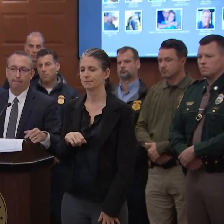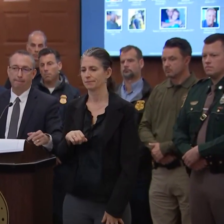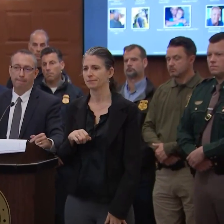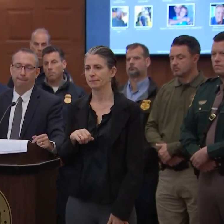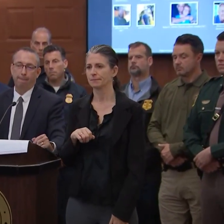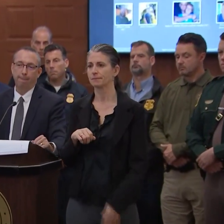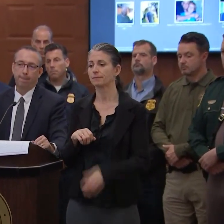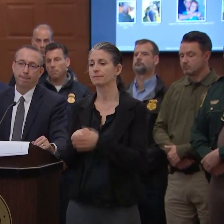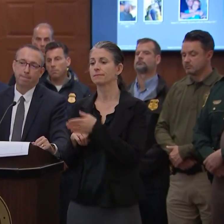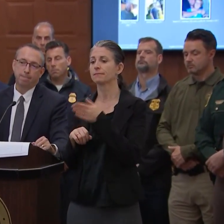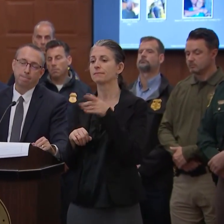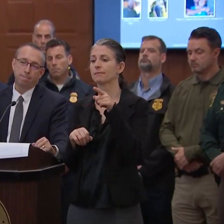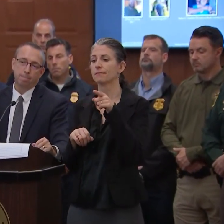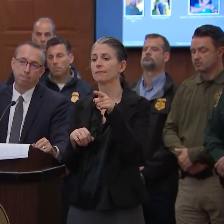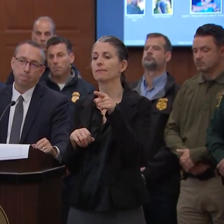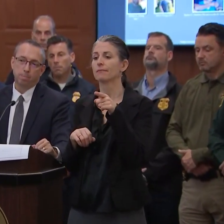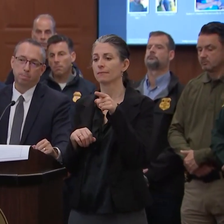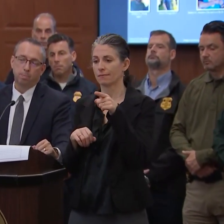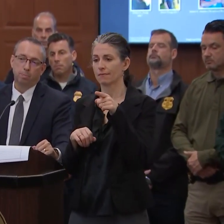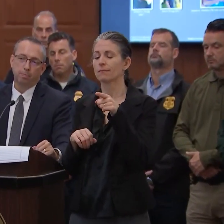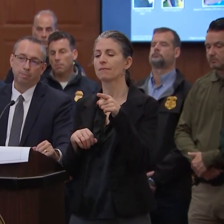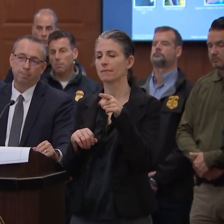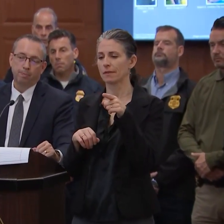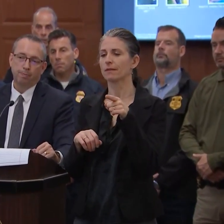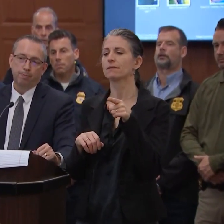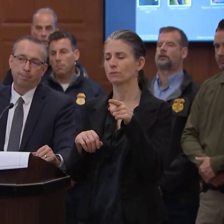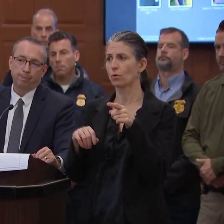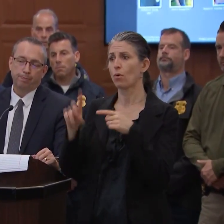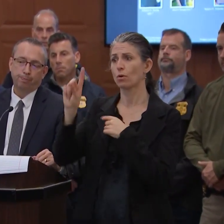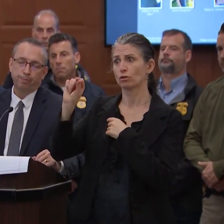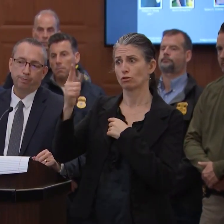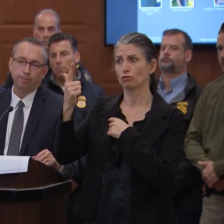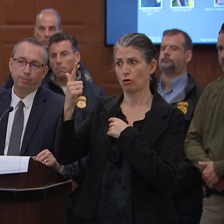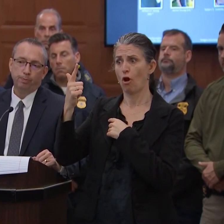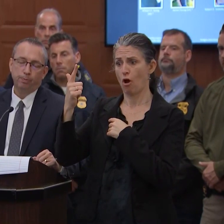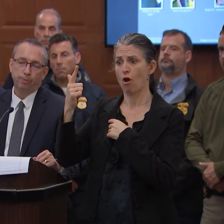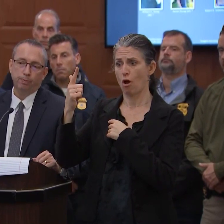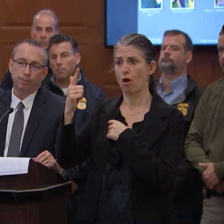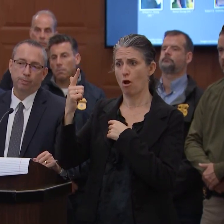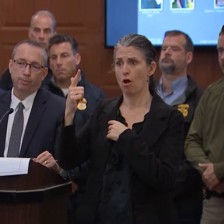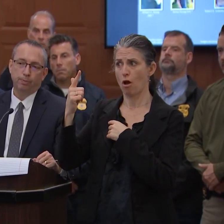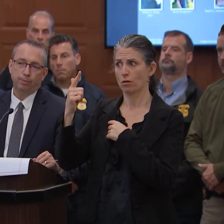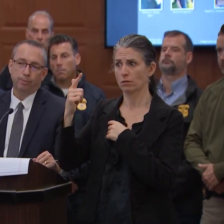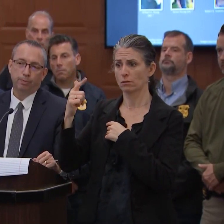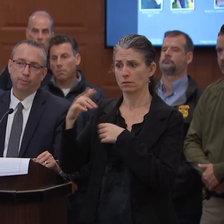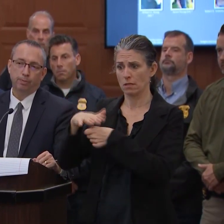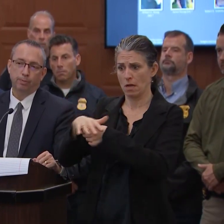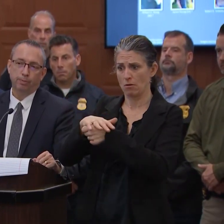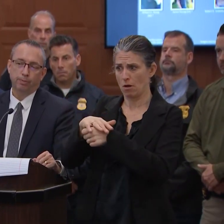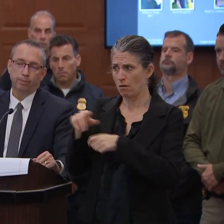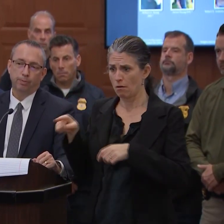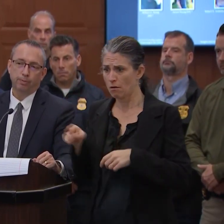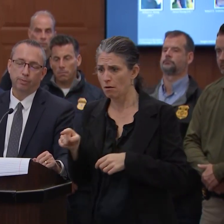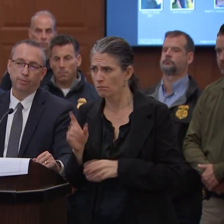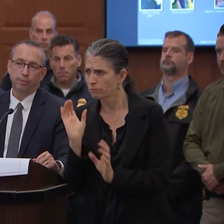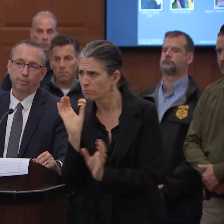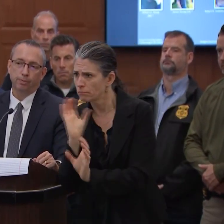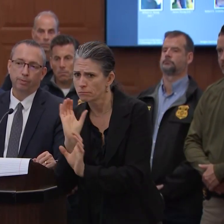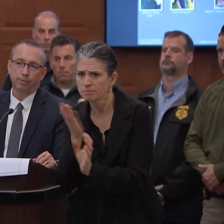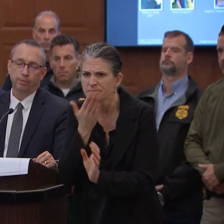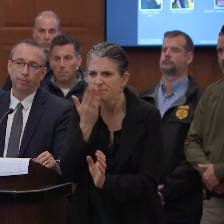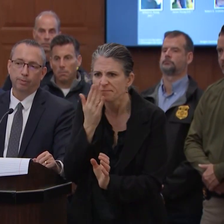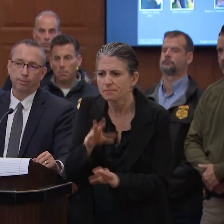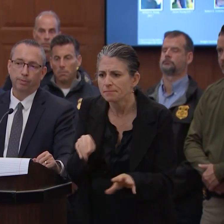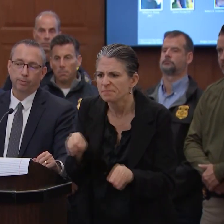use of canines in that exact location. Were they used to try and pick up his scent before